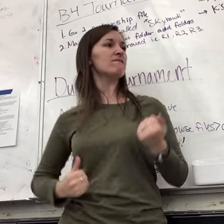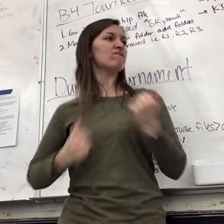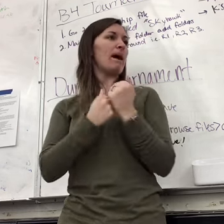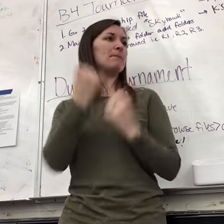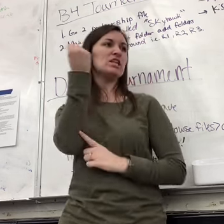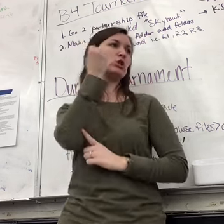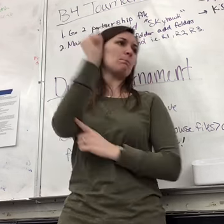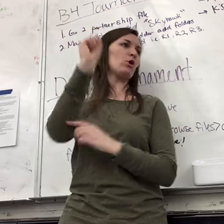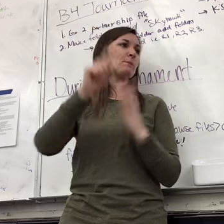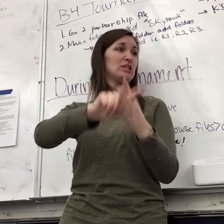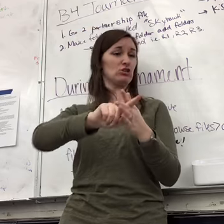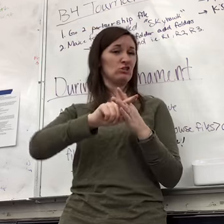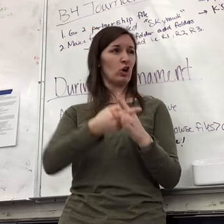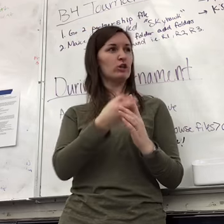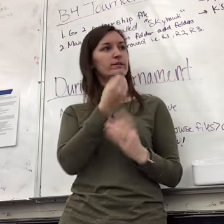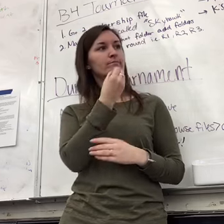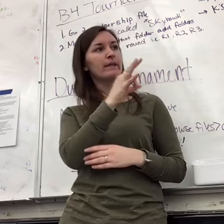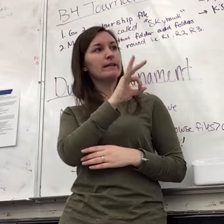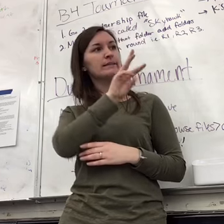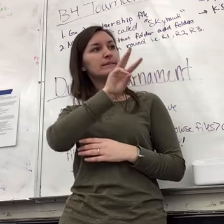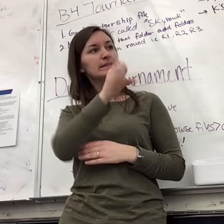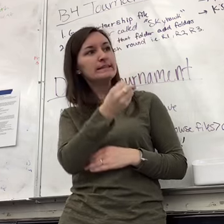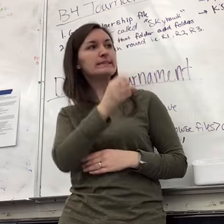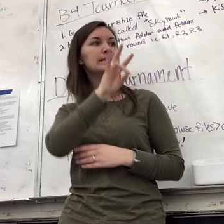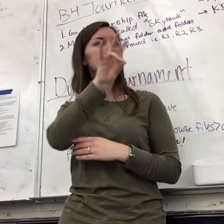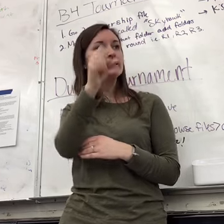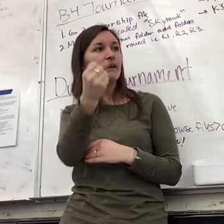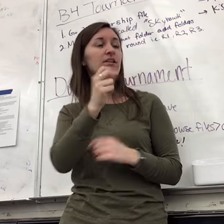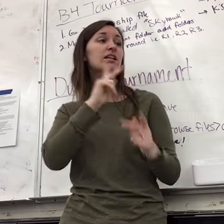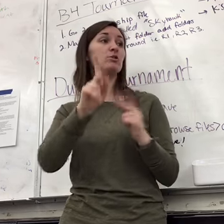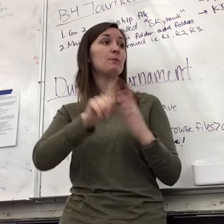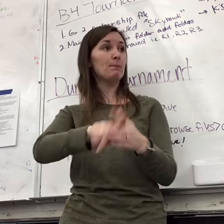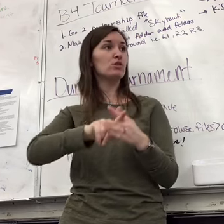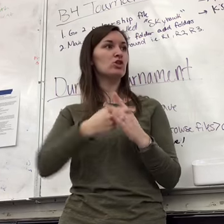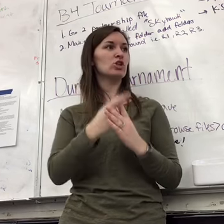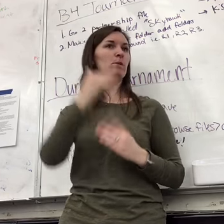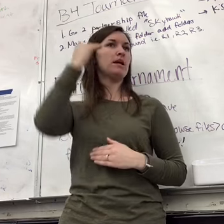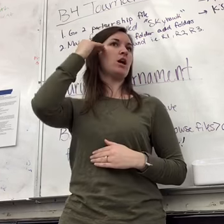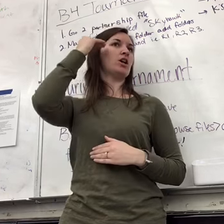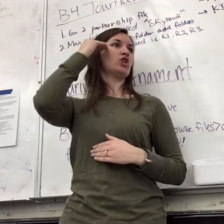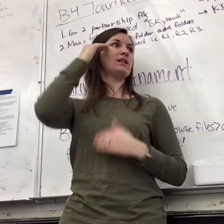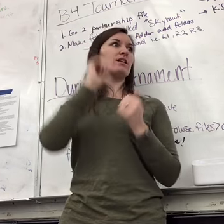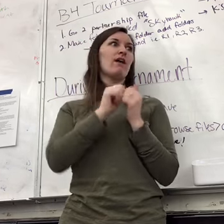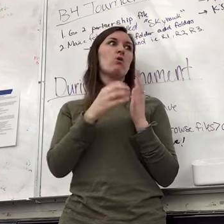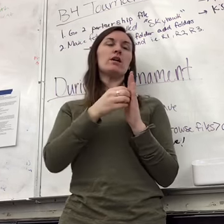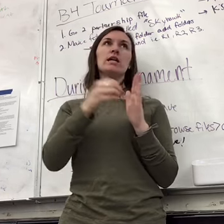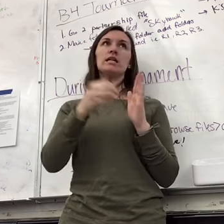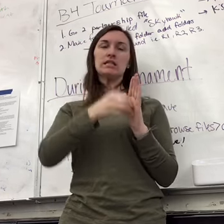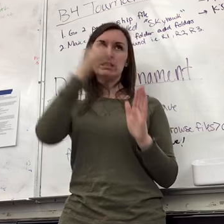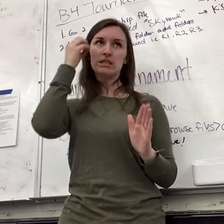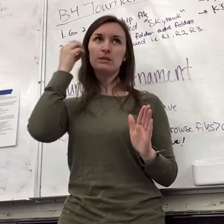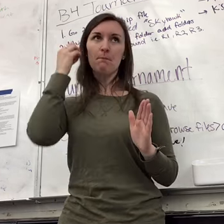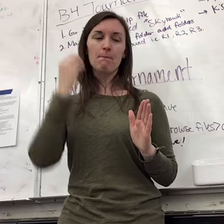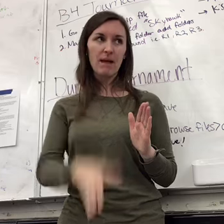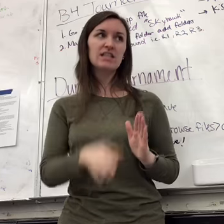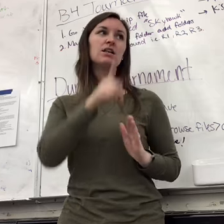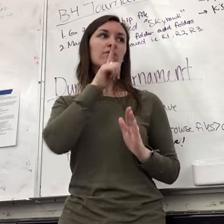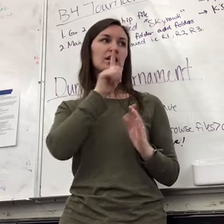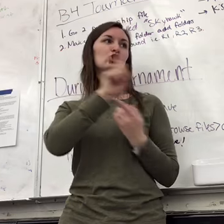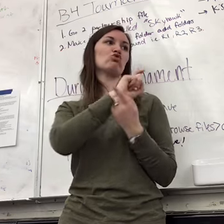the 1960s and 70s, people also start to be conscious of how expensive it is to change a law. And you need